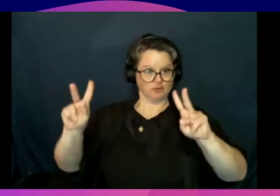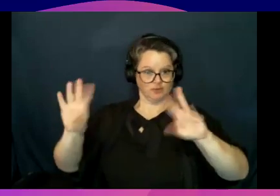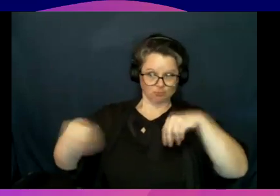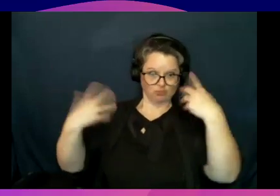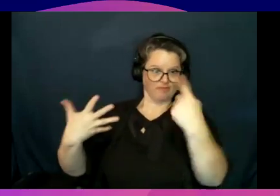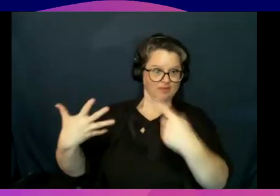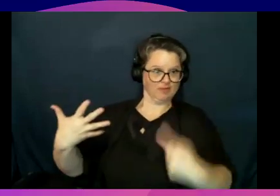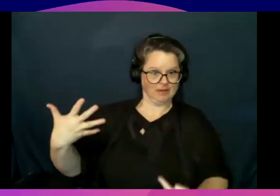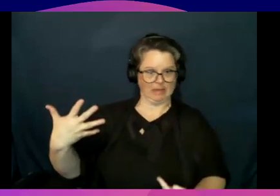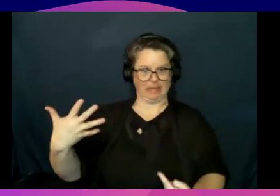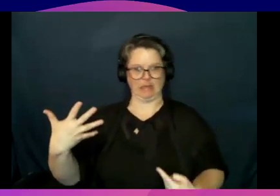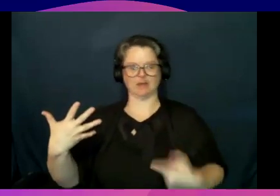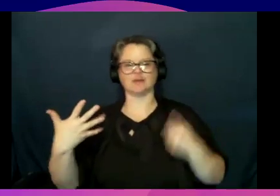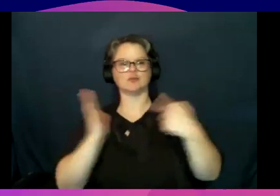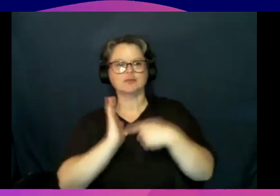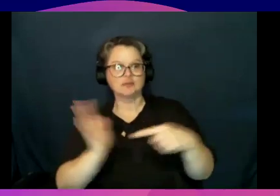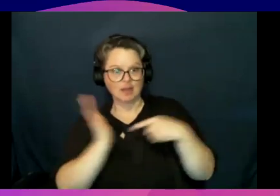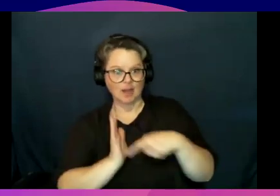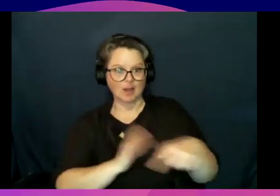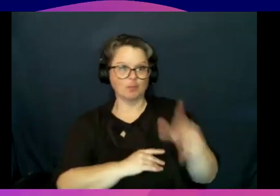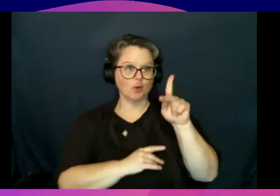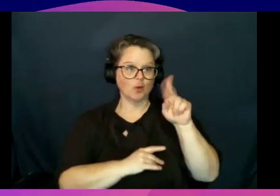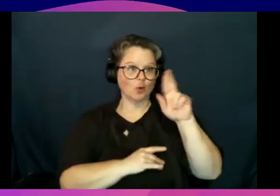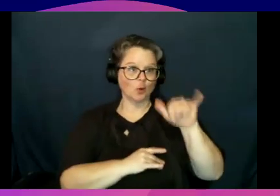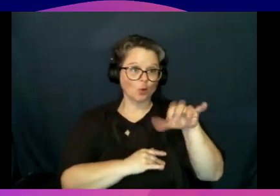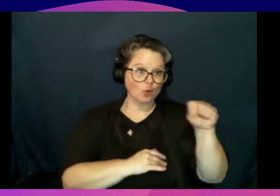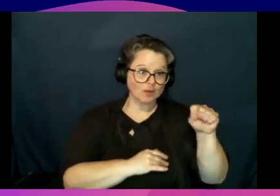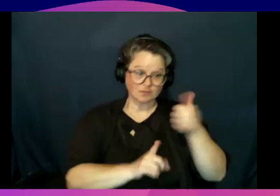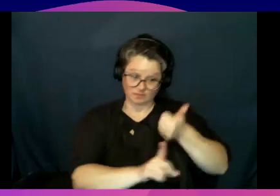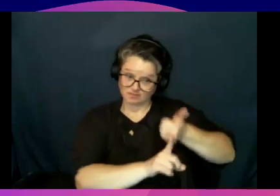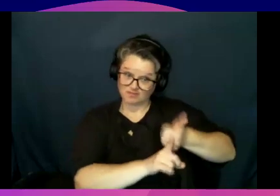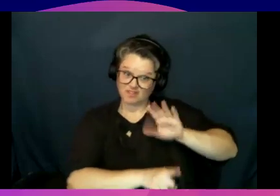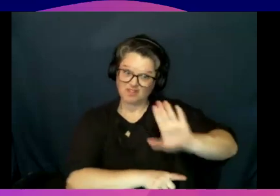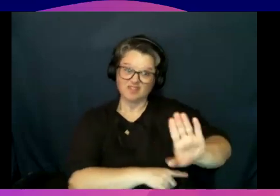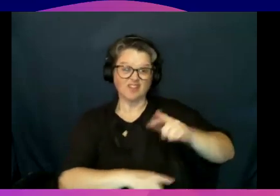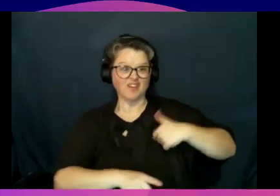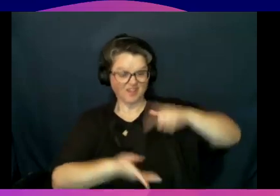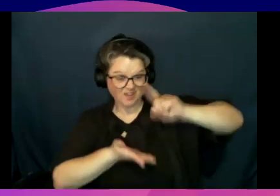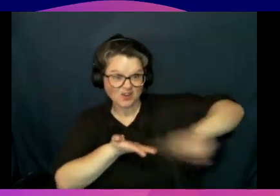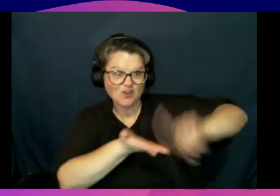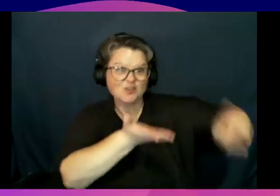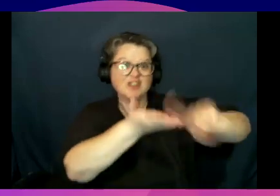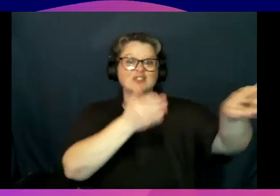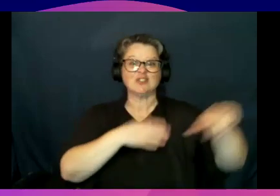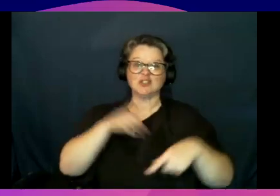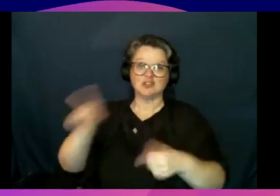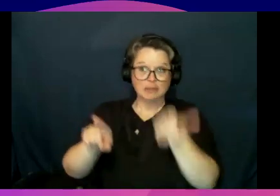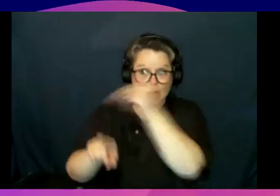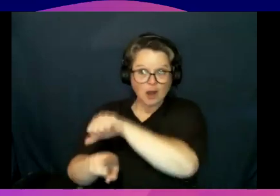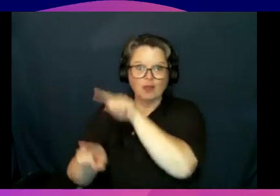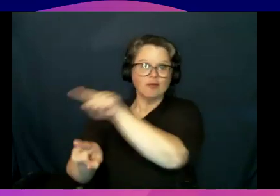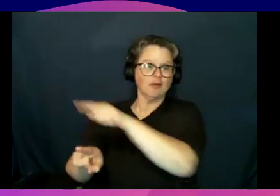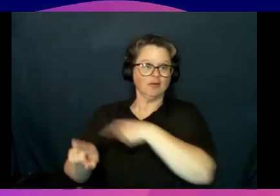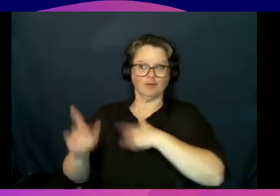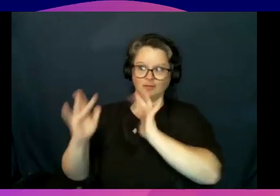the research that Chris had mentioned, and that the work that Eva Ken has done, like, this isn't just made up people kind of going, oh, this work is